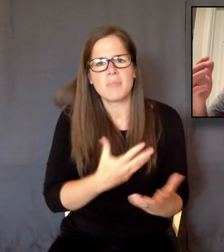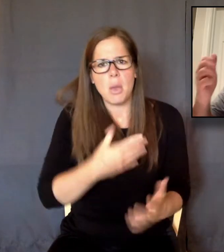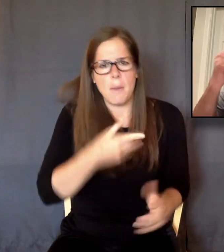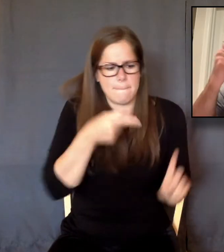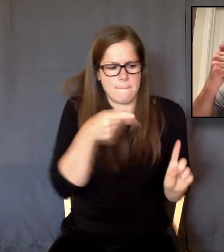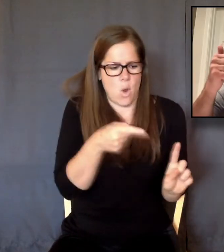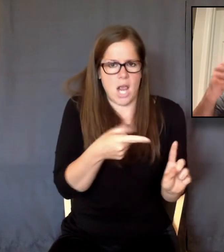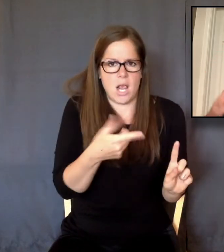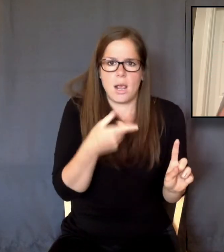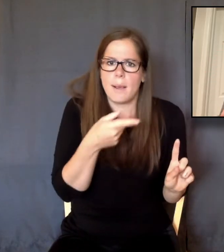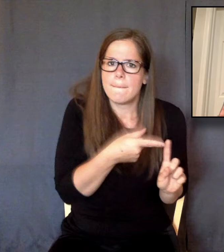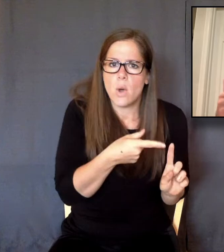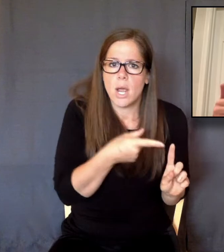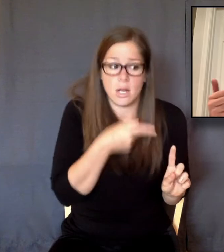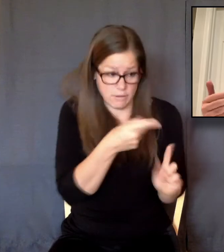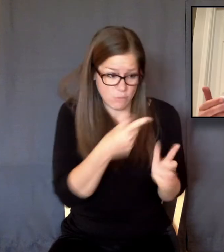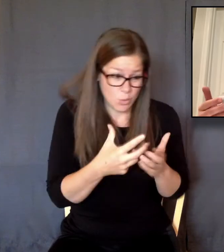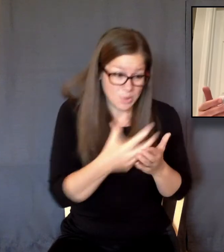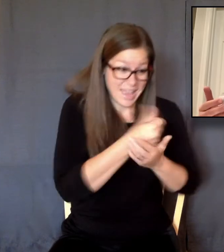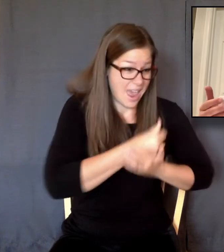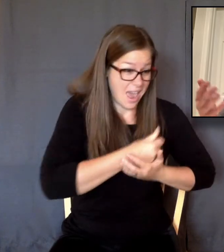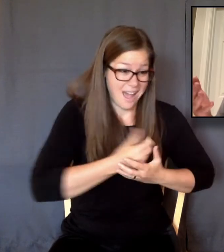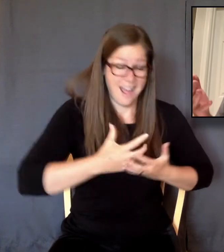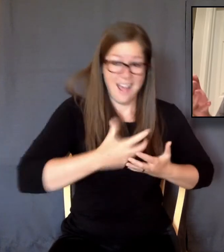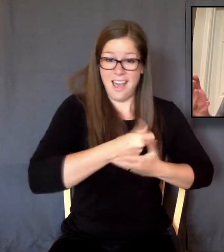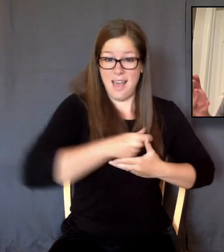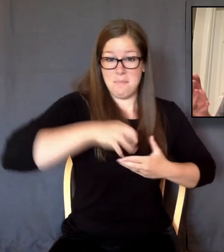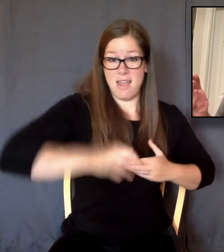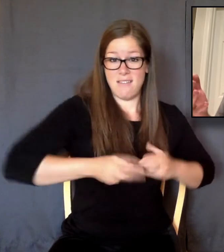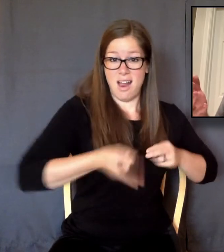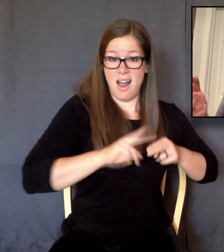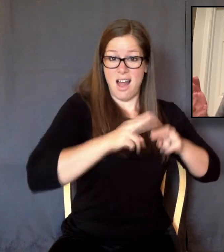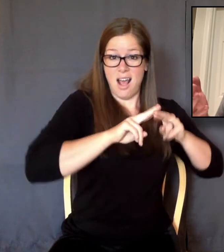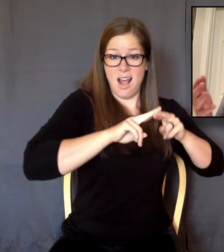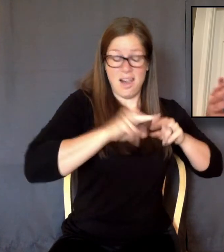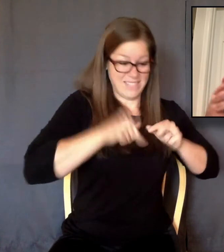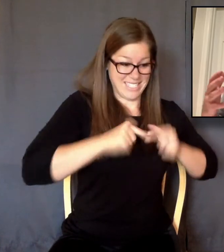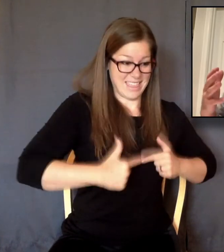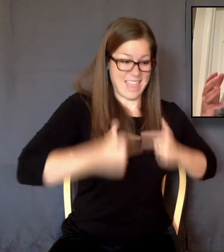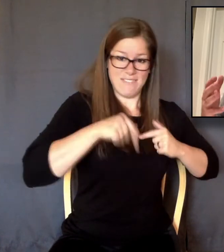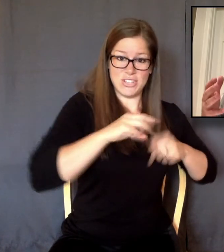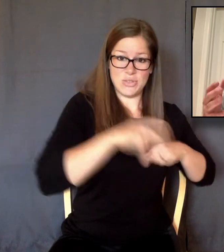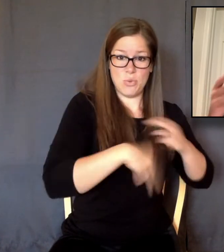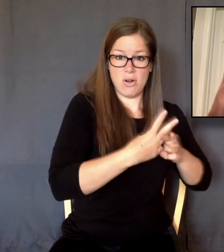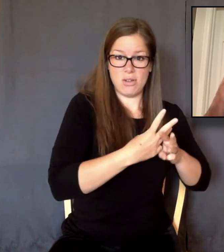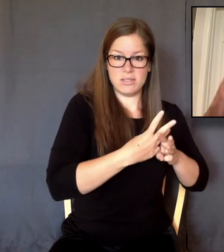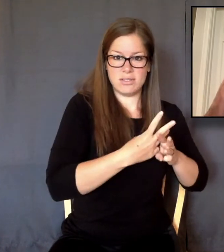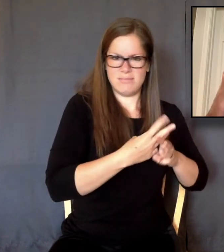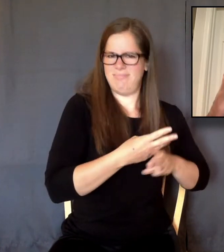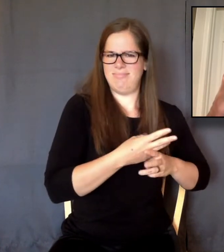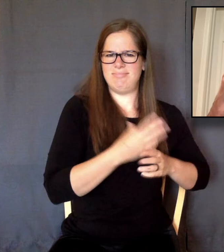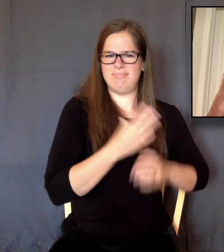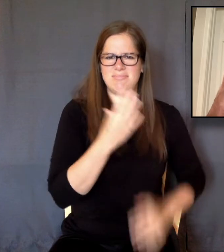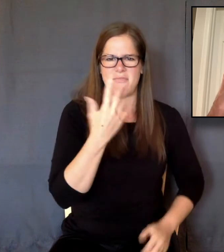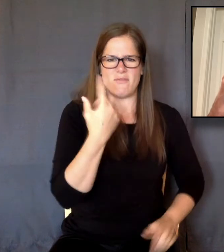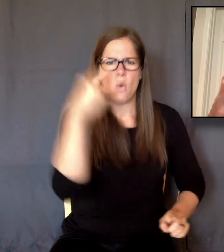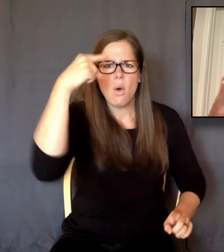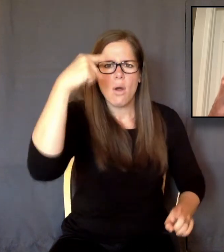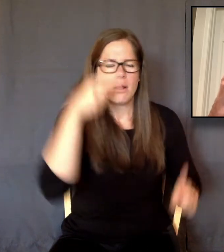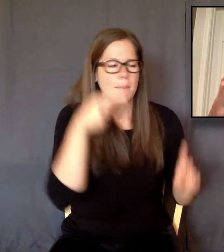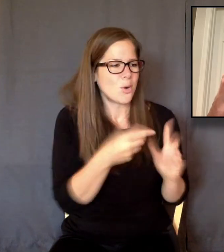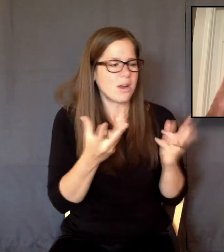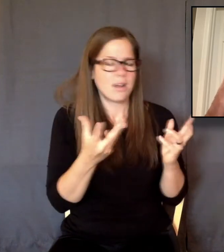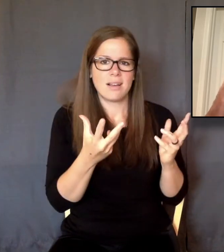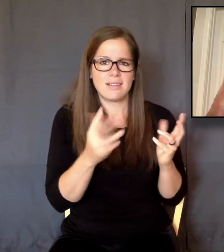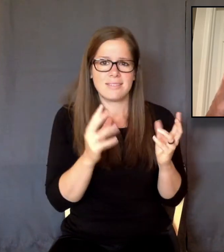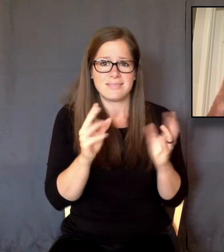gain everything, to have it all going for you, but not have Jesus? It's worthless. He is everything. So, are you in awe